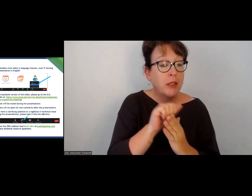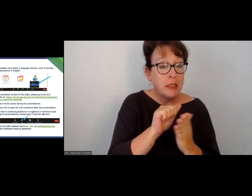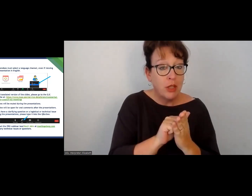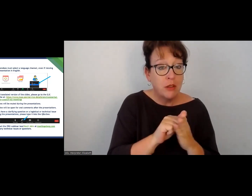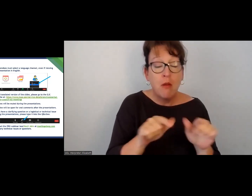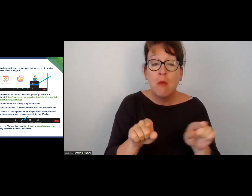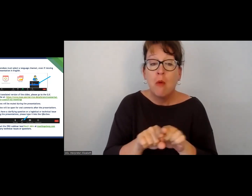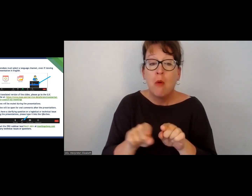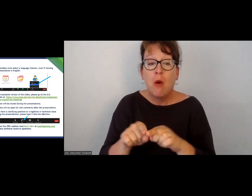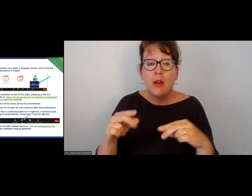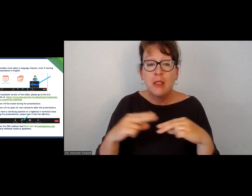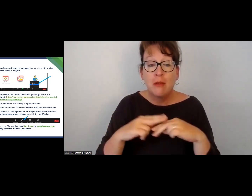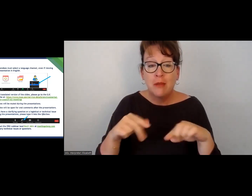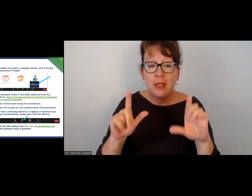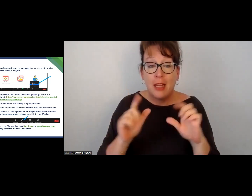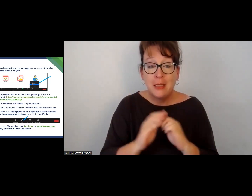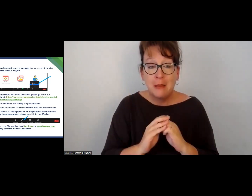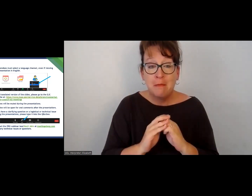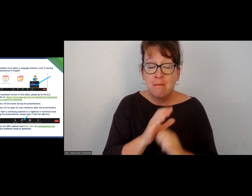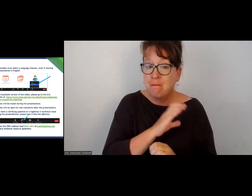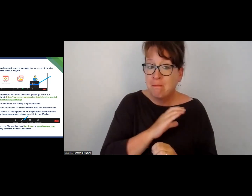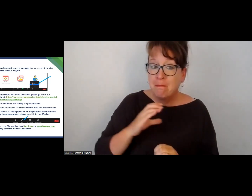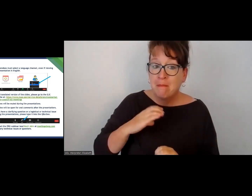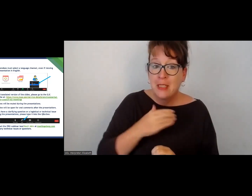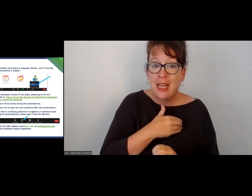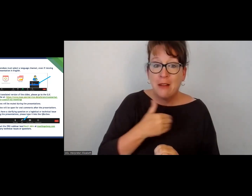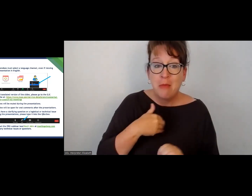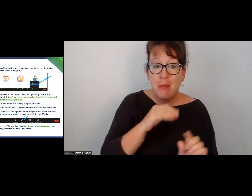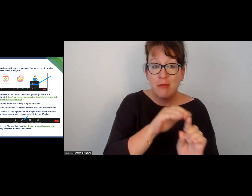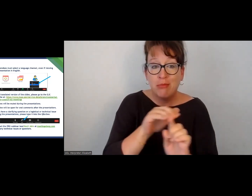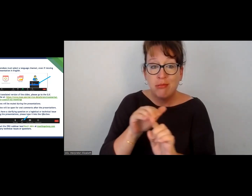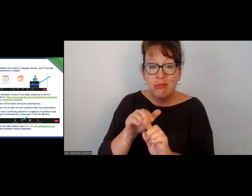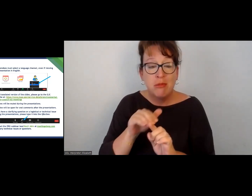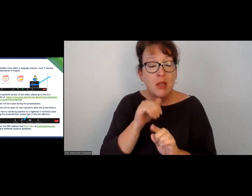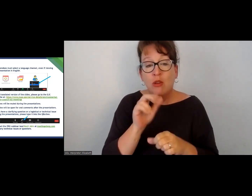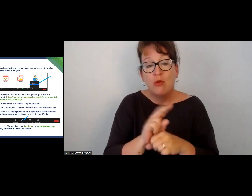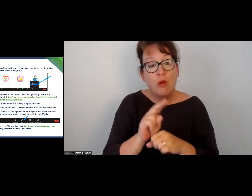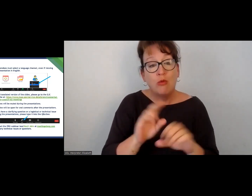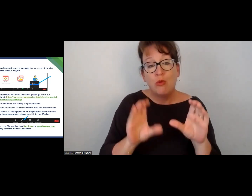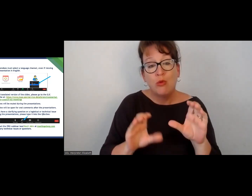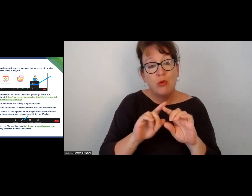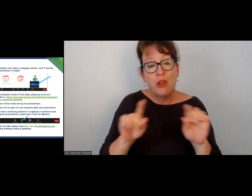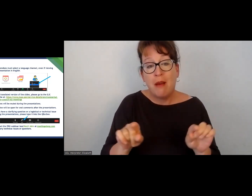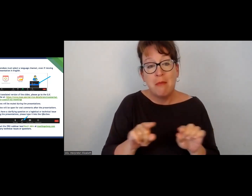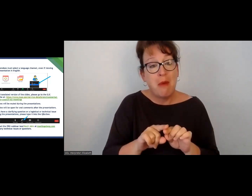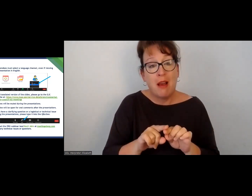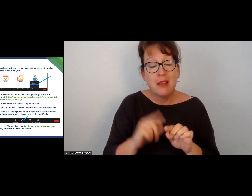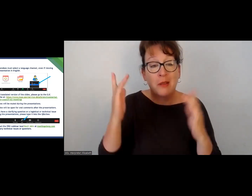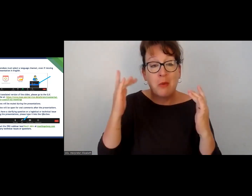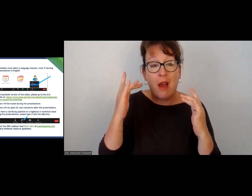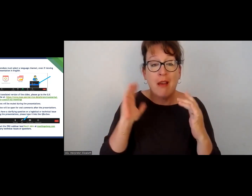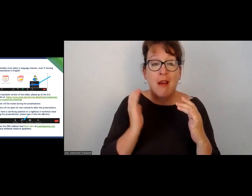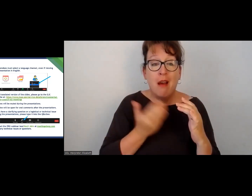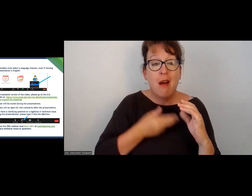I would also like to remind any council members that they should not use the Zoom chat for anything other than logistics, as the audience does not have access to the chat